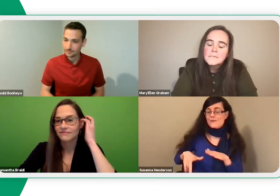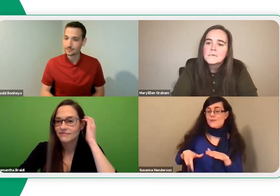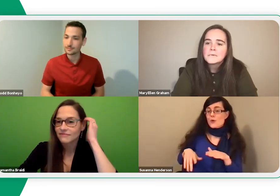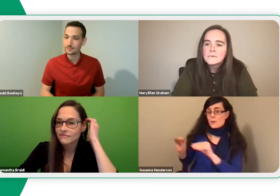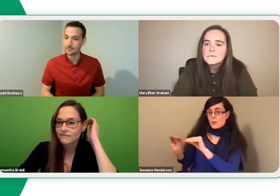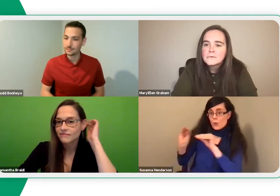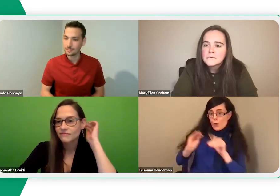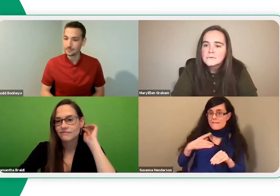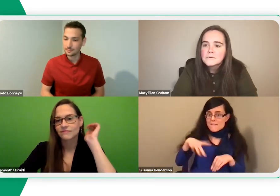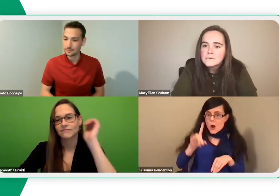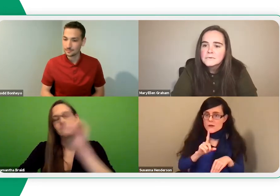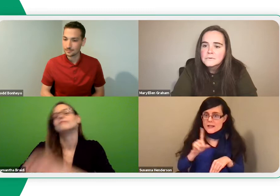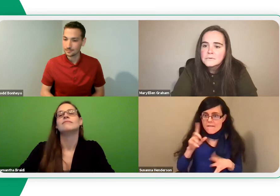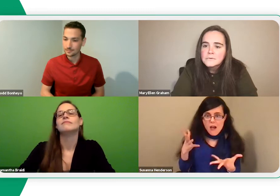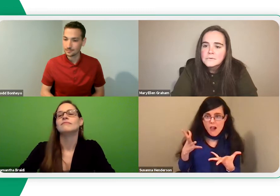in Malawi.